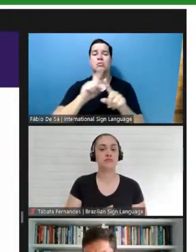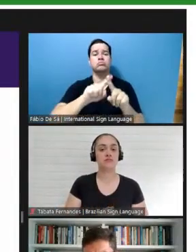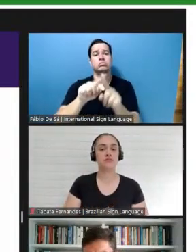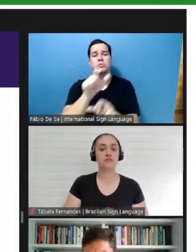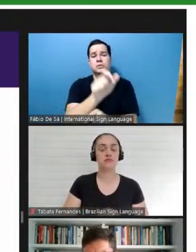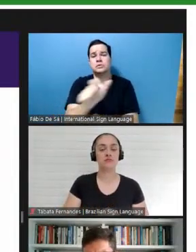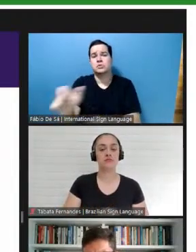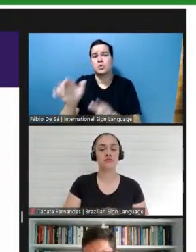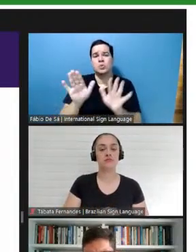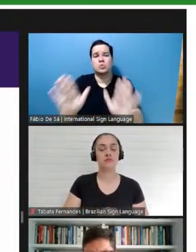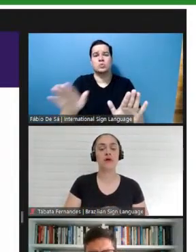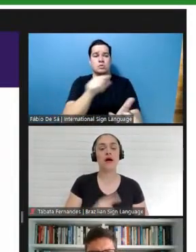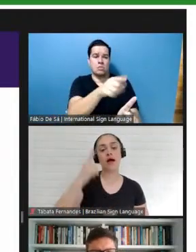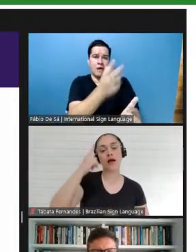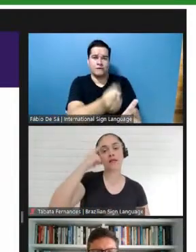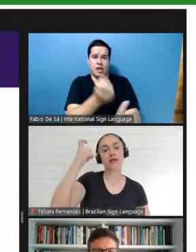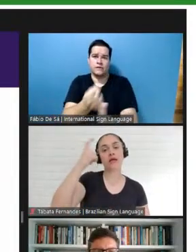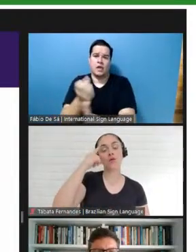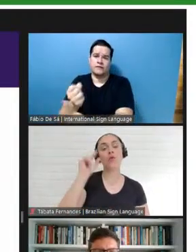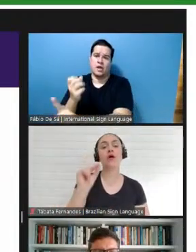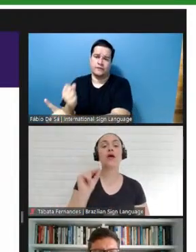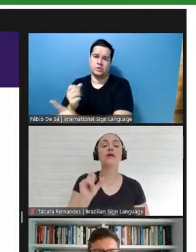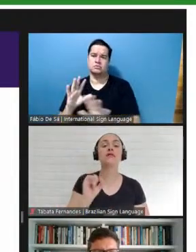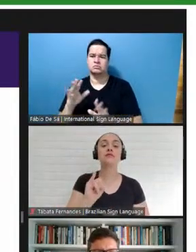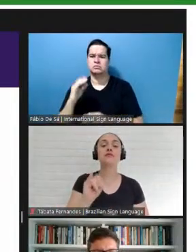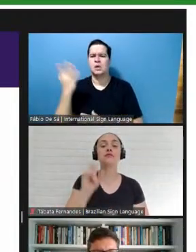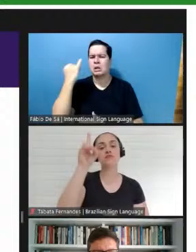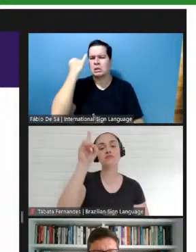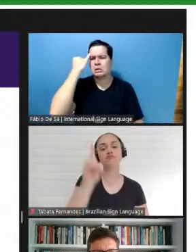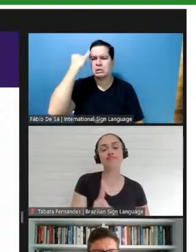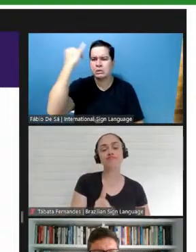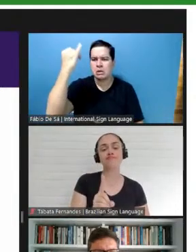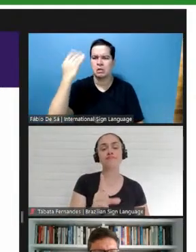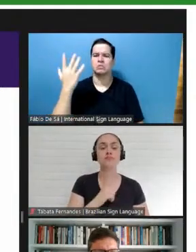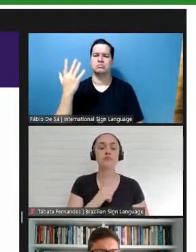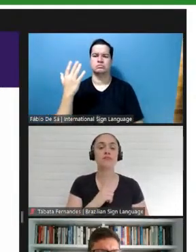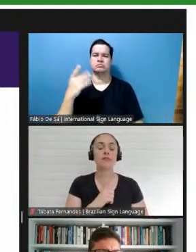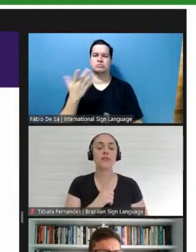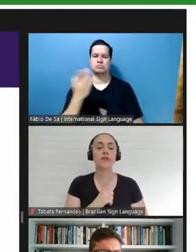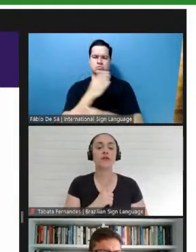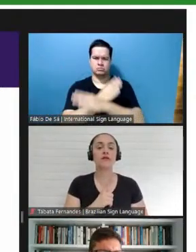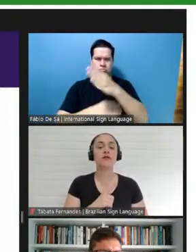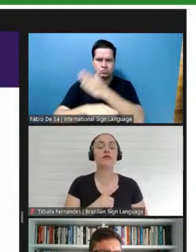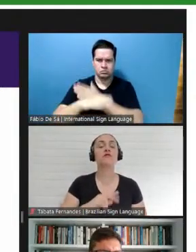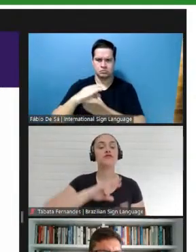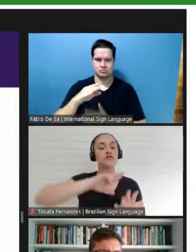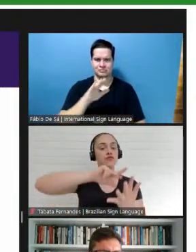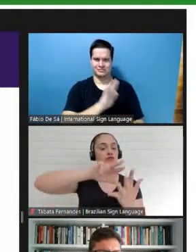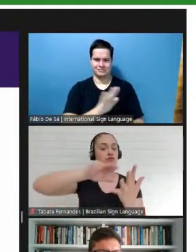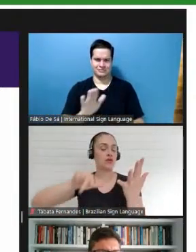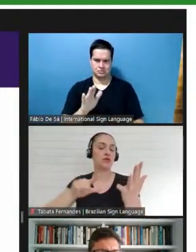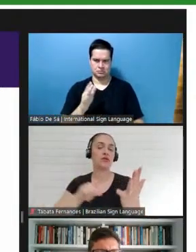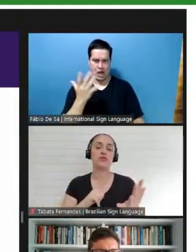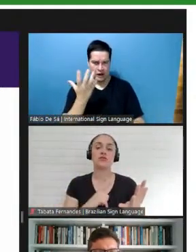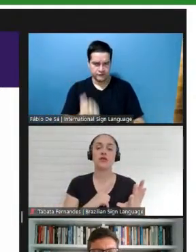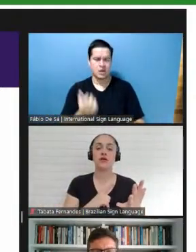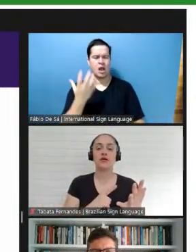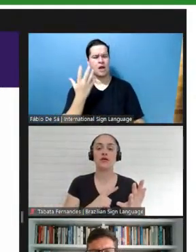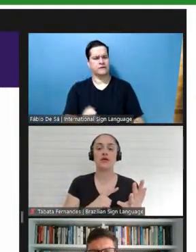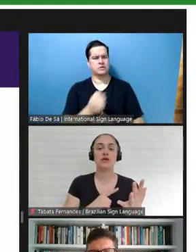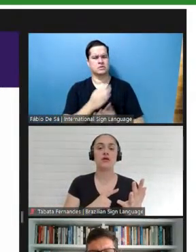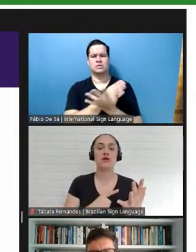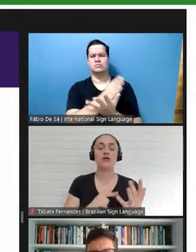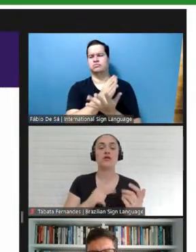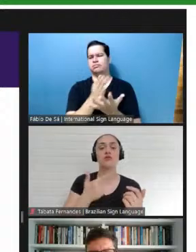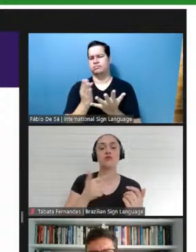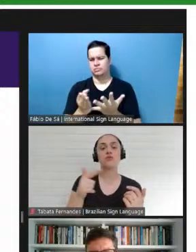the idea of disability being somehow fundamentally different is not accurate, right? There's a